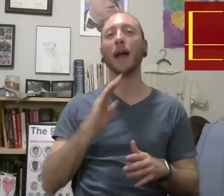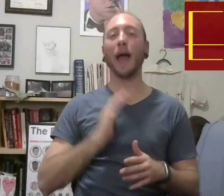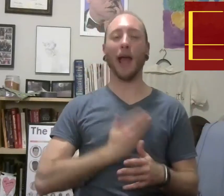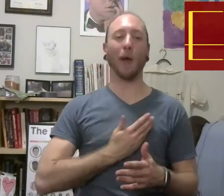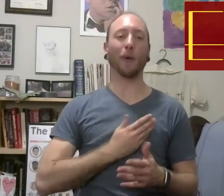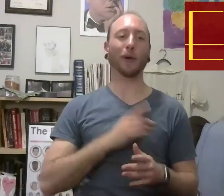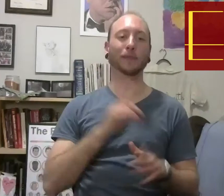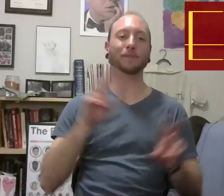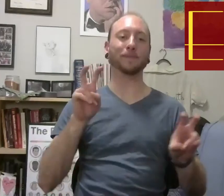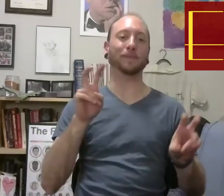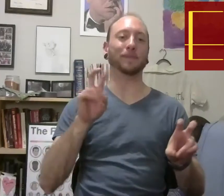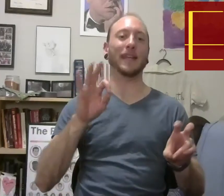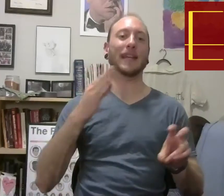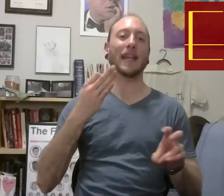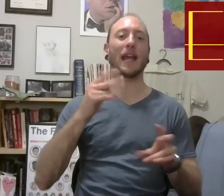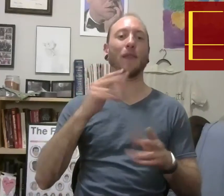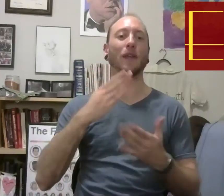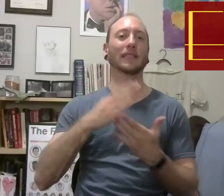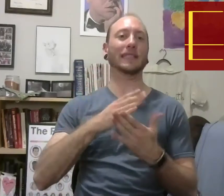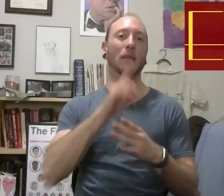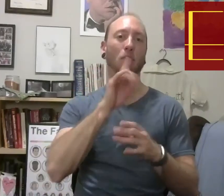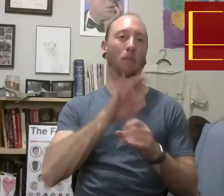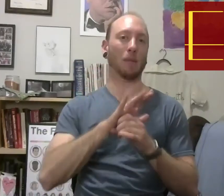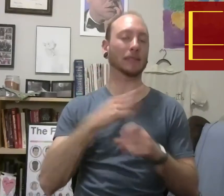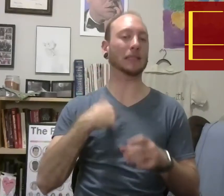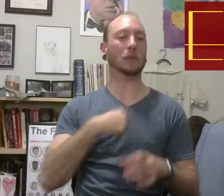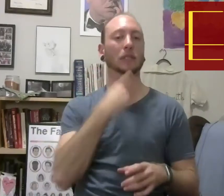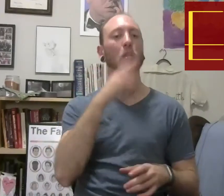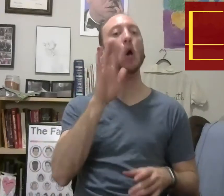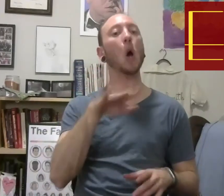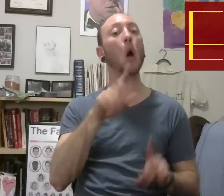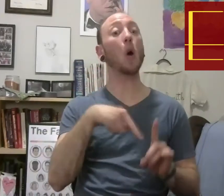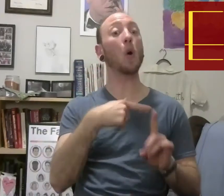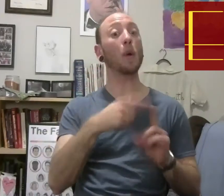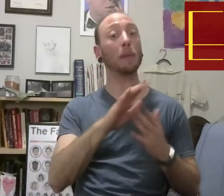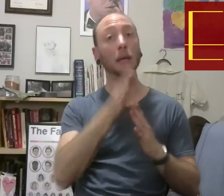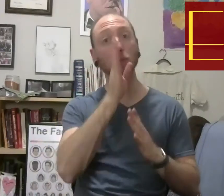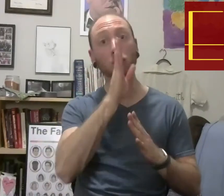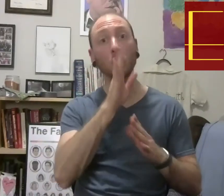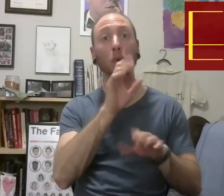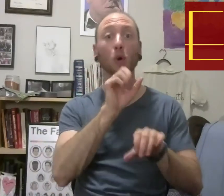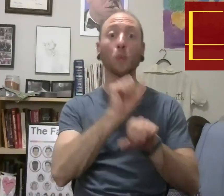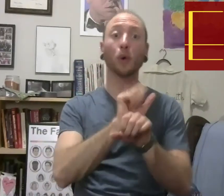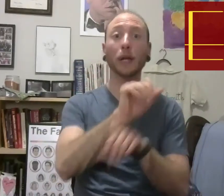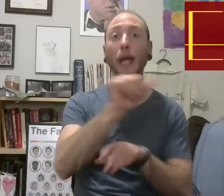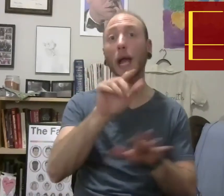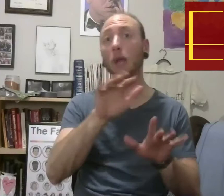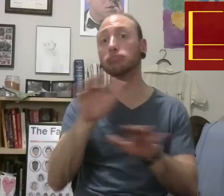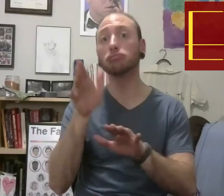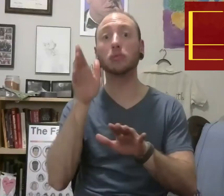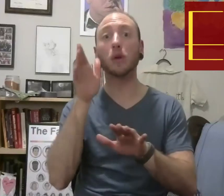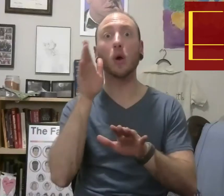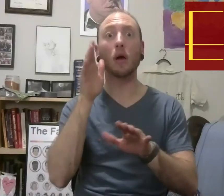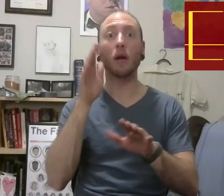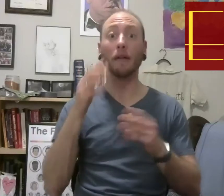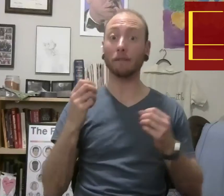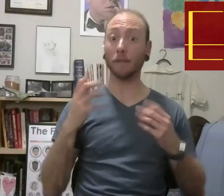us. That's like a big deal to me. I still like definitely or like feelings of unworthiness even in sobriety,